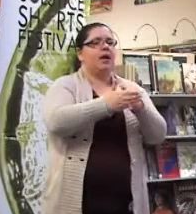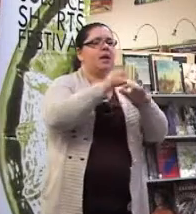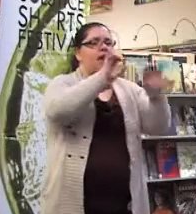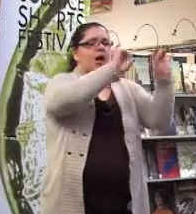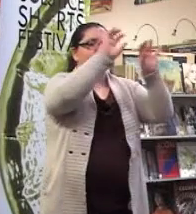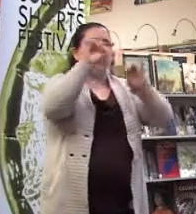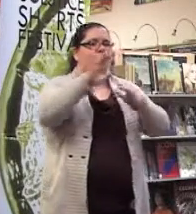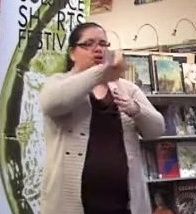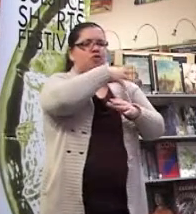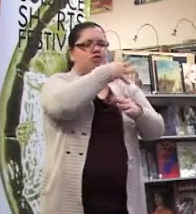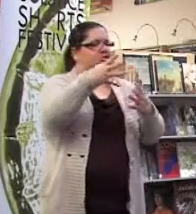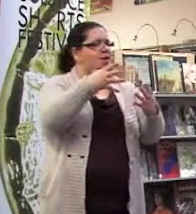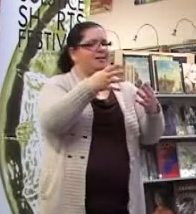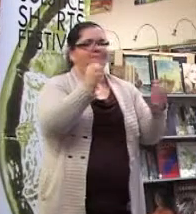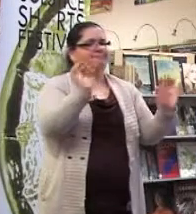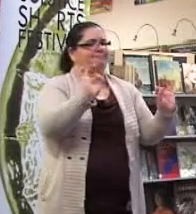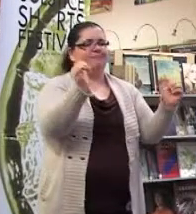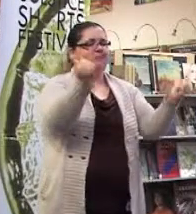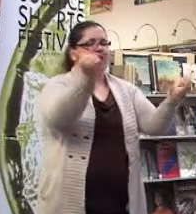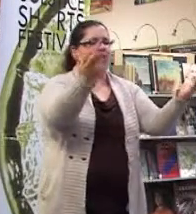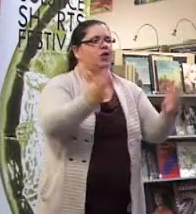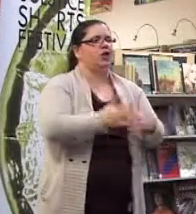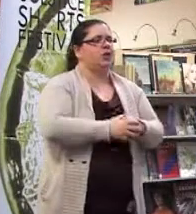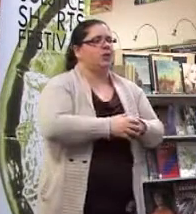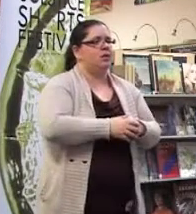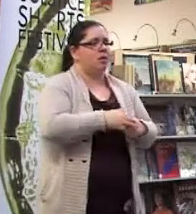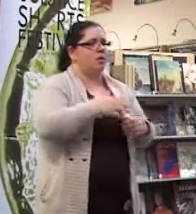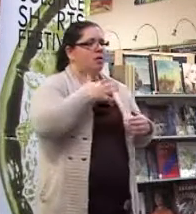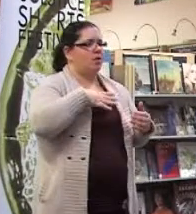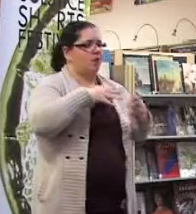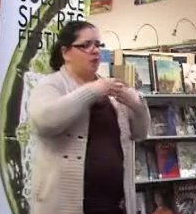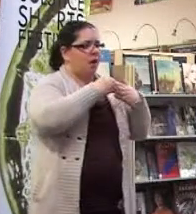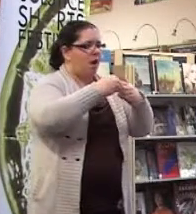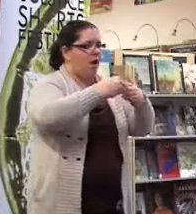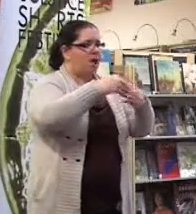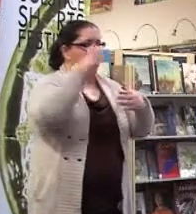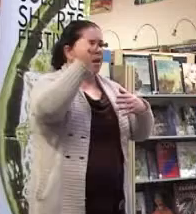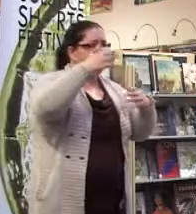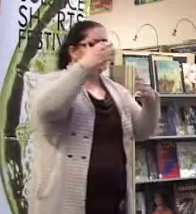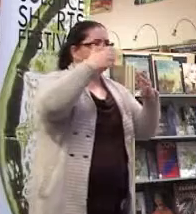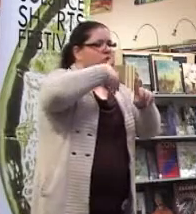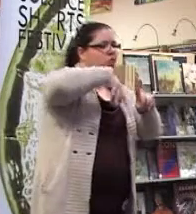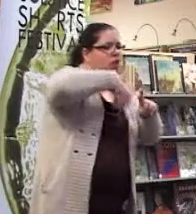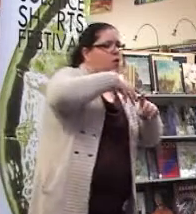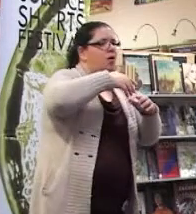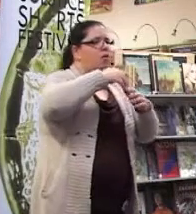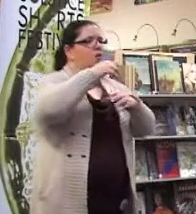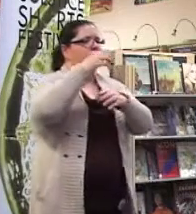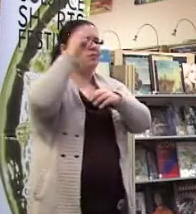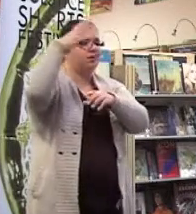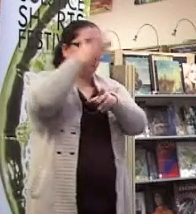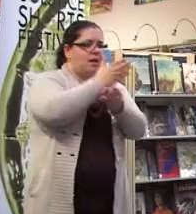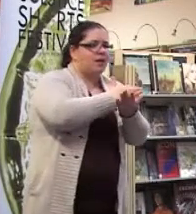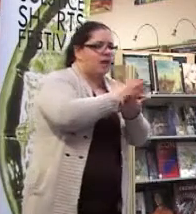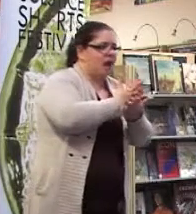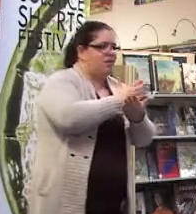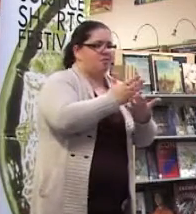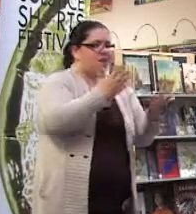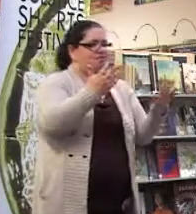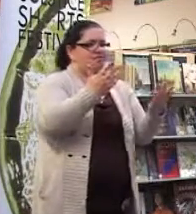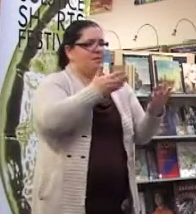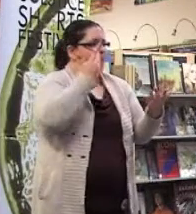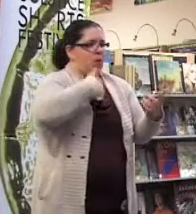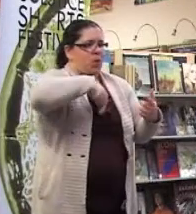astrological charts were left unmapped. Instead of being guided by the light and shadow cast by the great sundial of Jaipur, there was just a huge